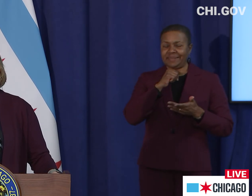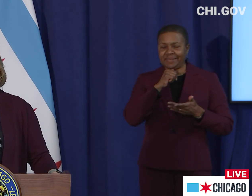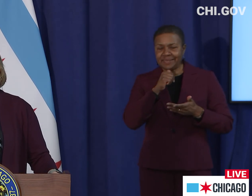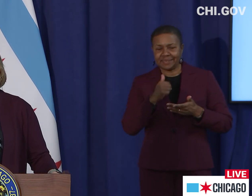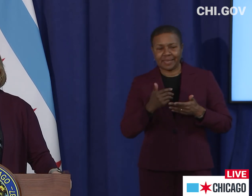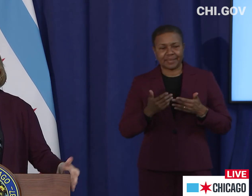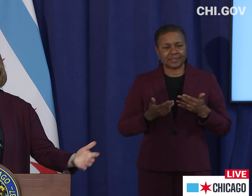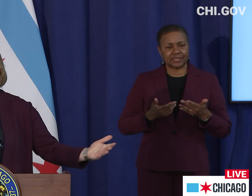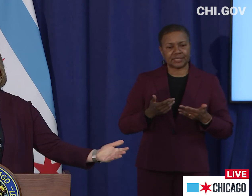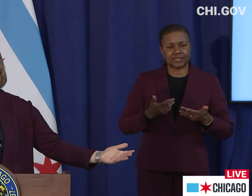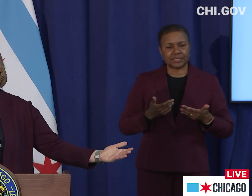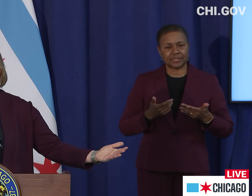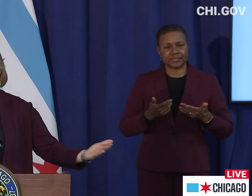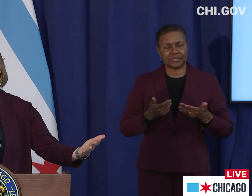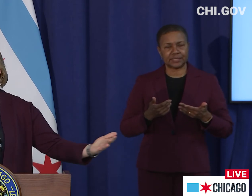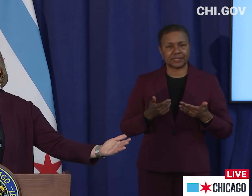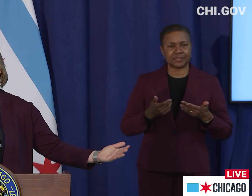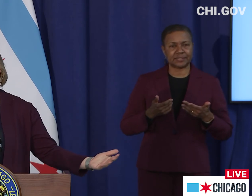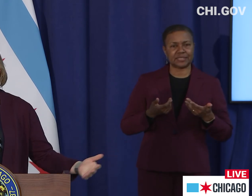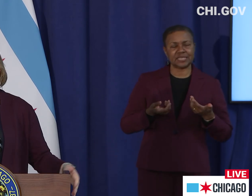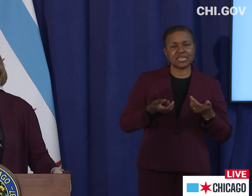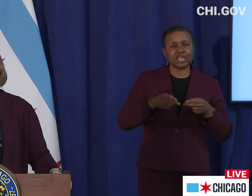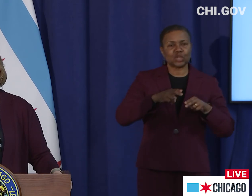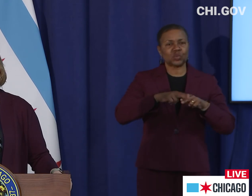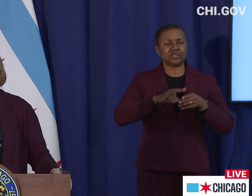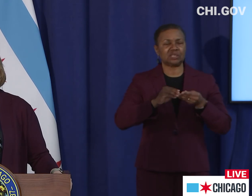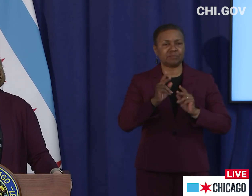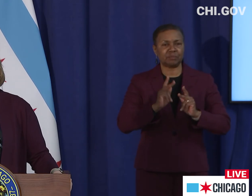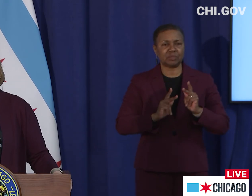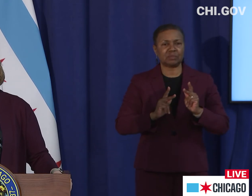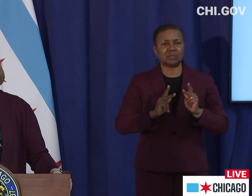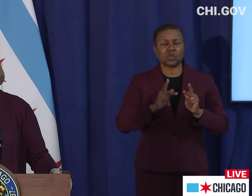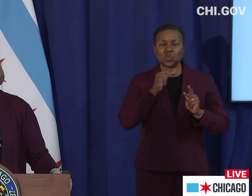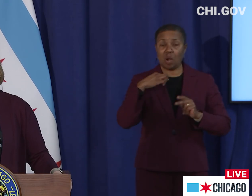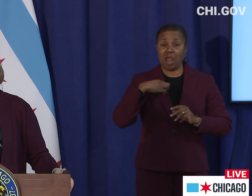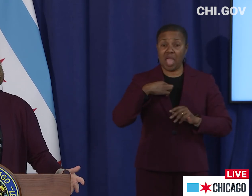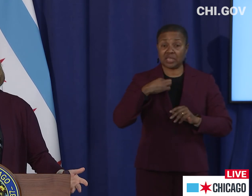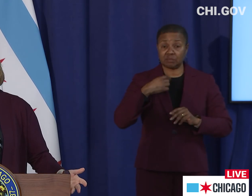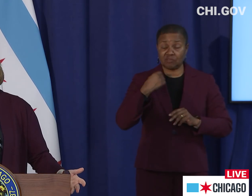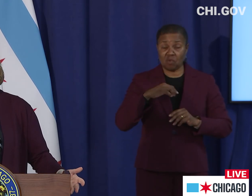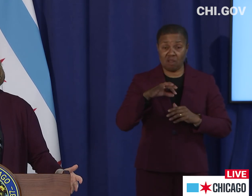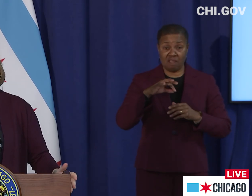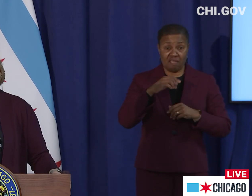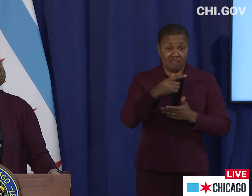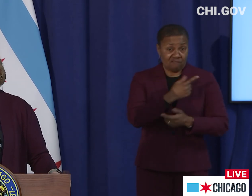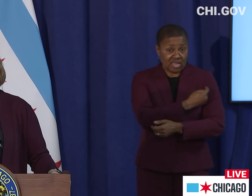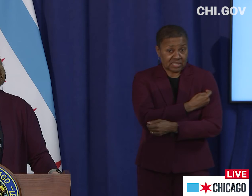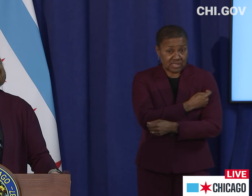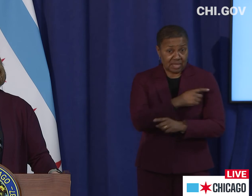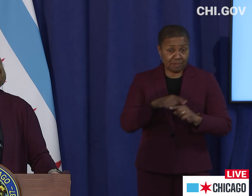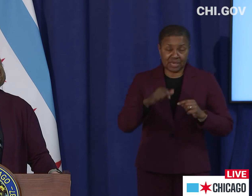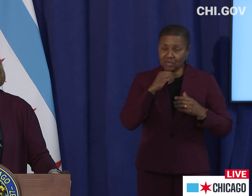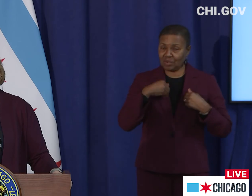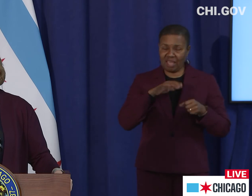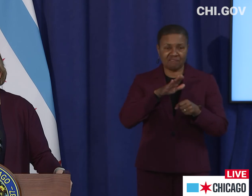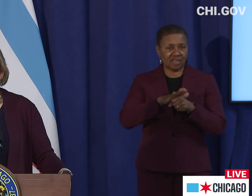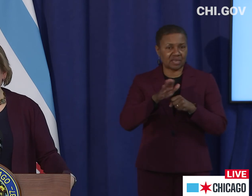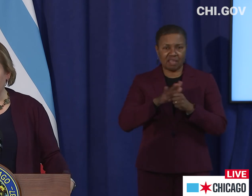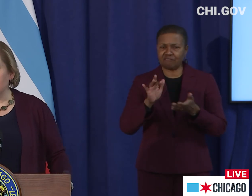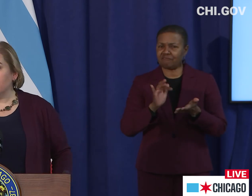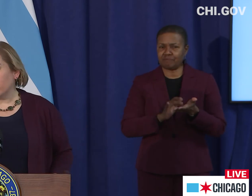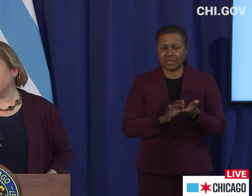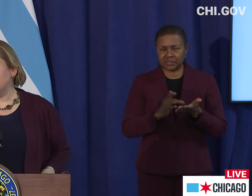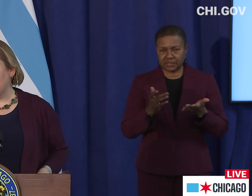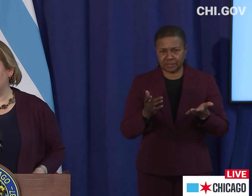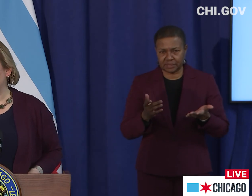up the number of people eligible for vaccine when I don't have anywhere near enough vaccine. Our estimates are